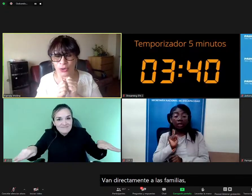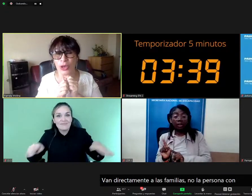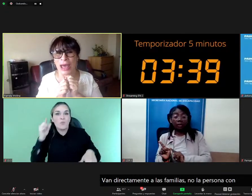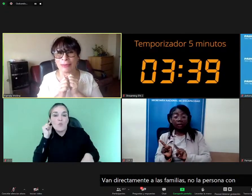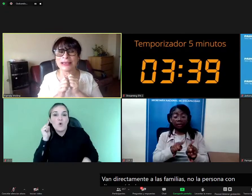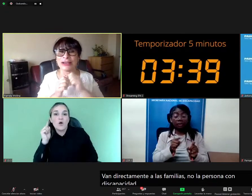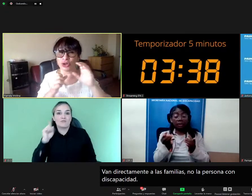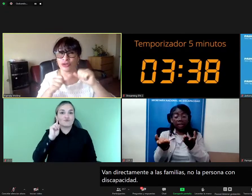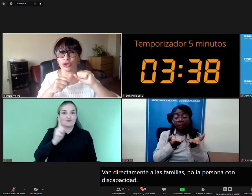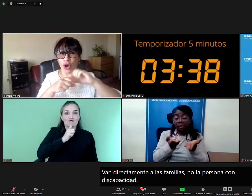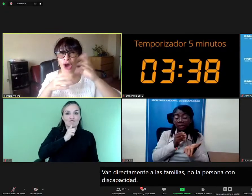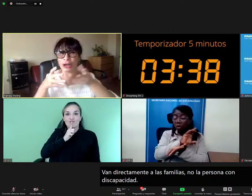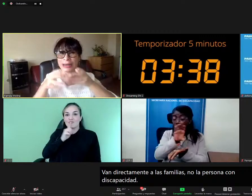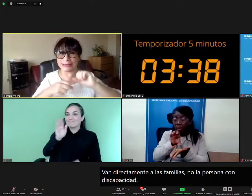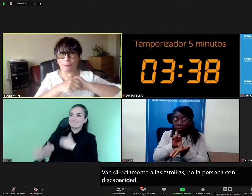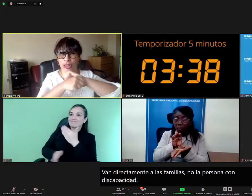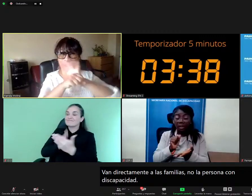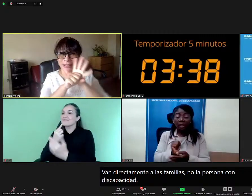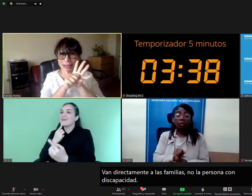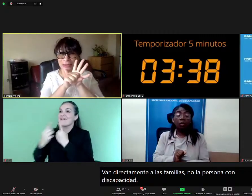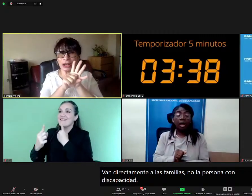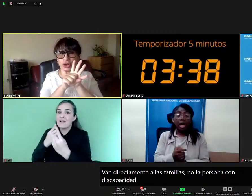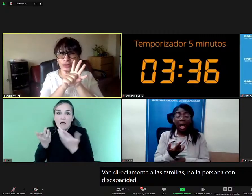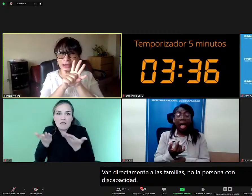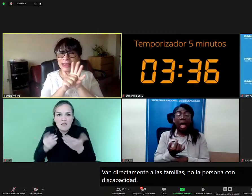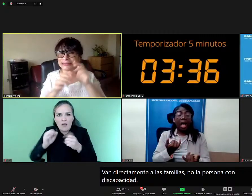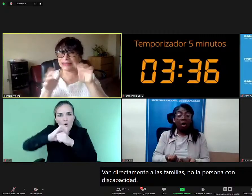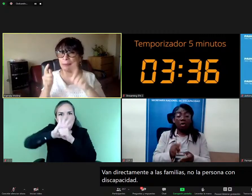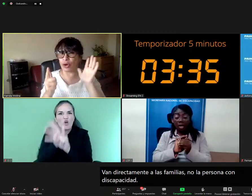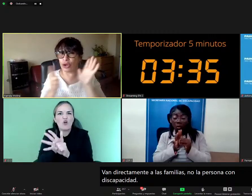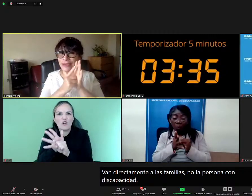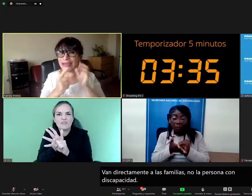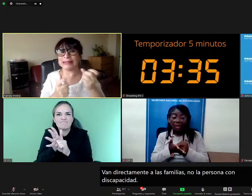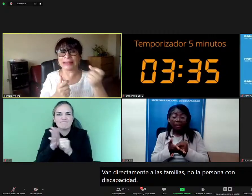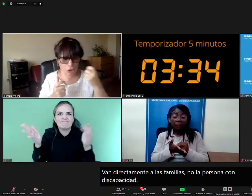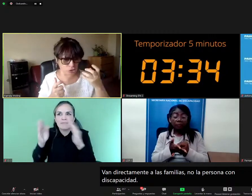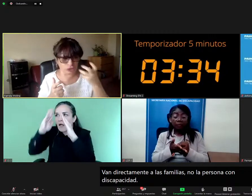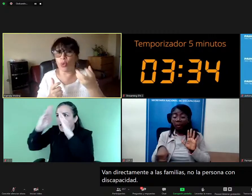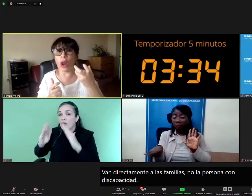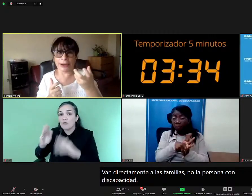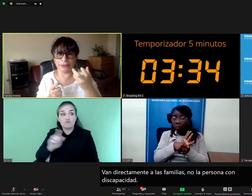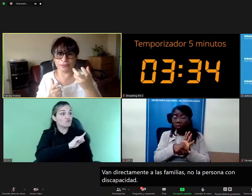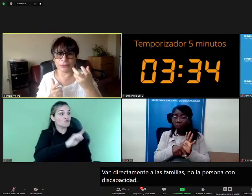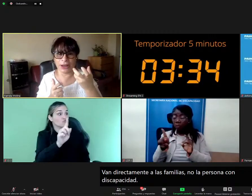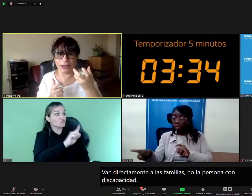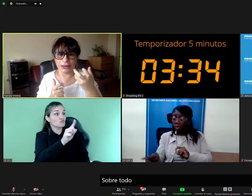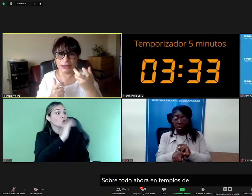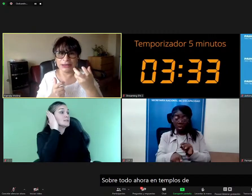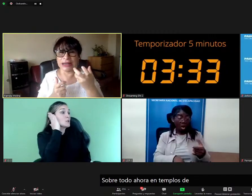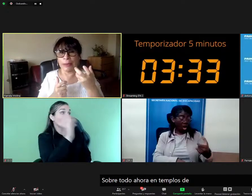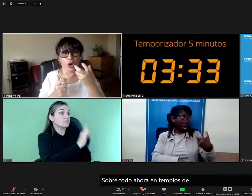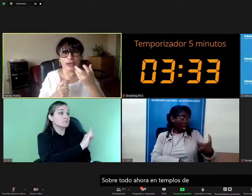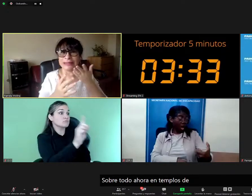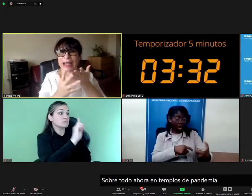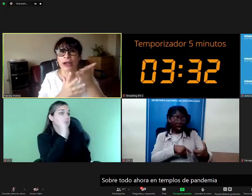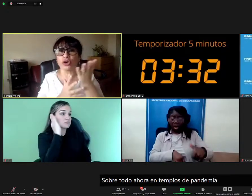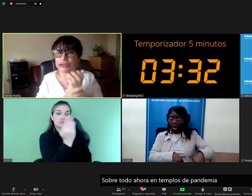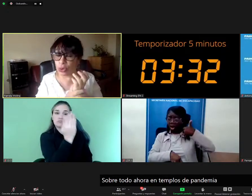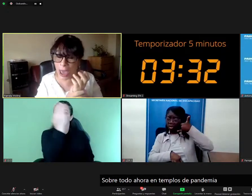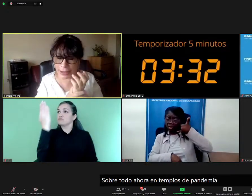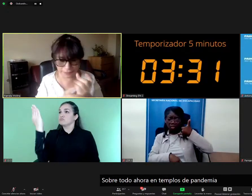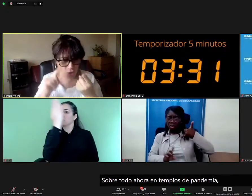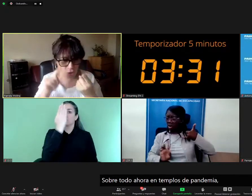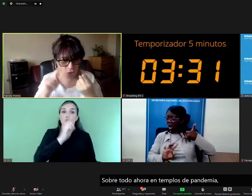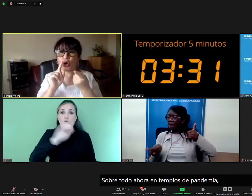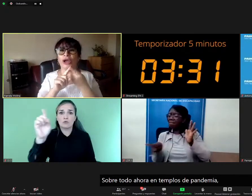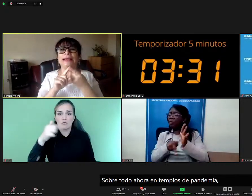women going to health services now even more in pandemic times they cannot bring in